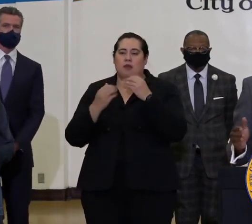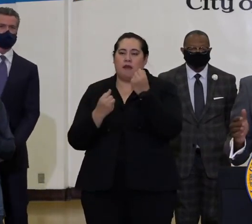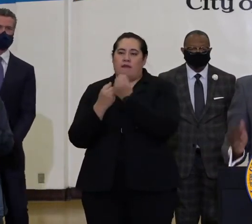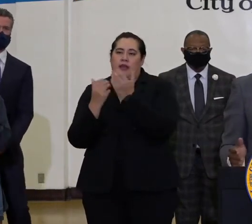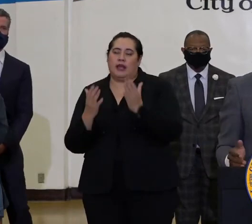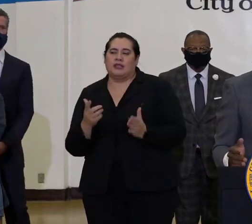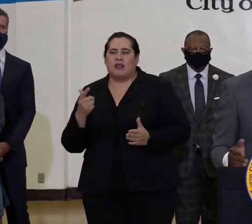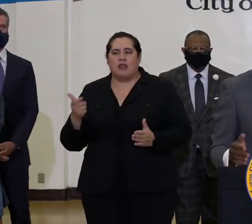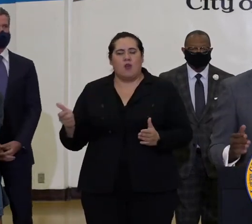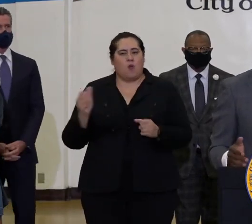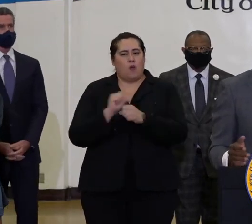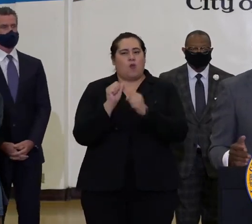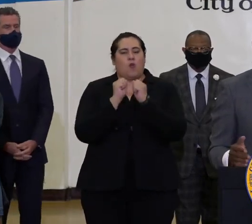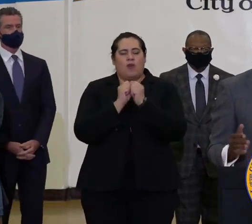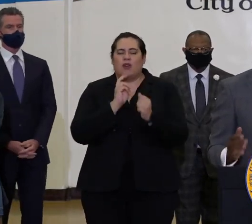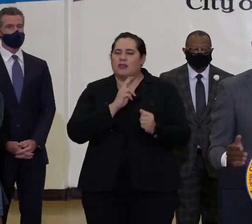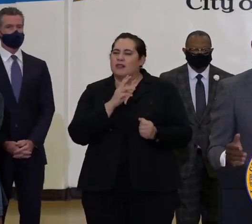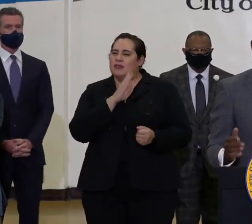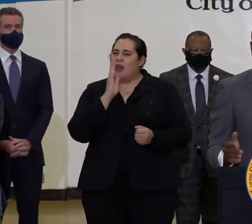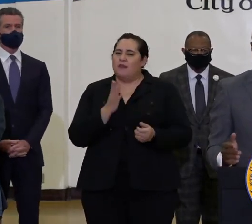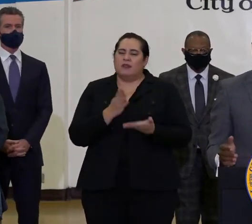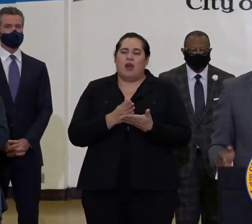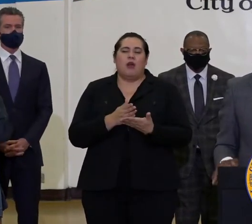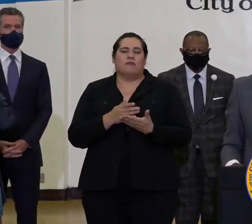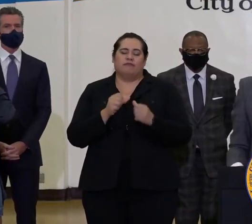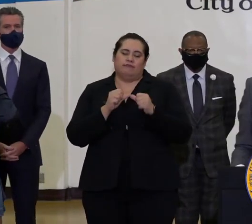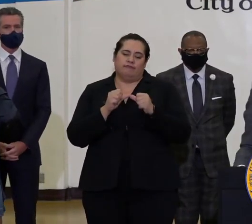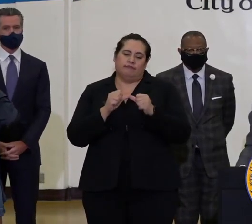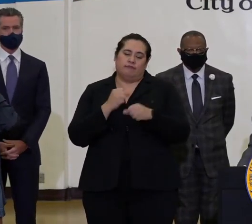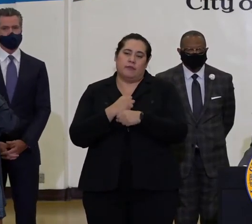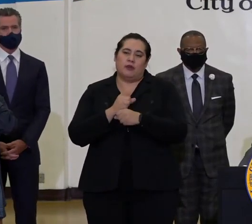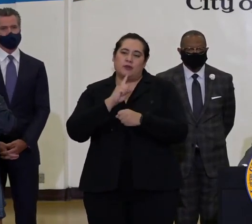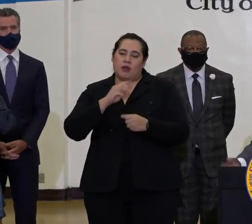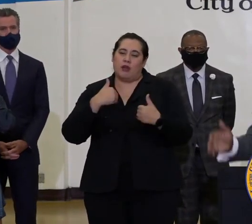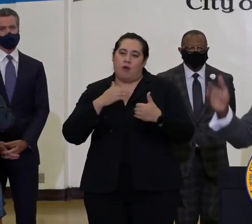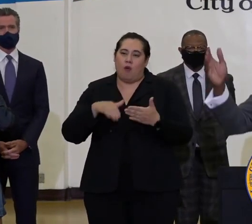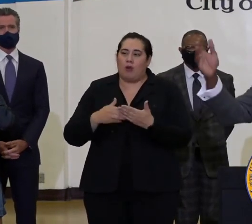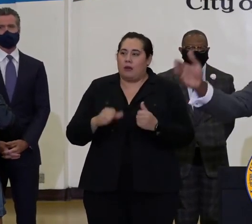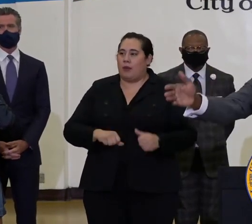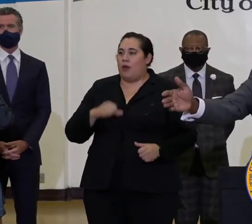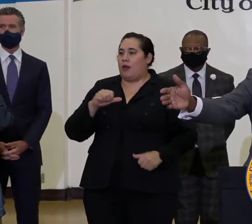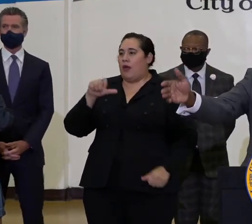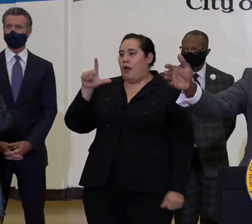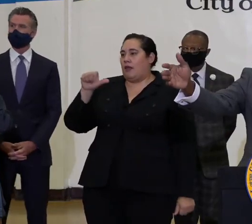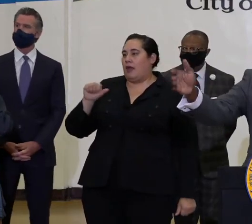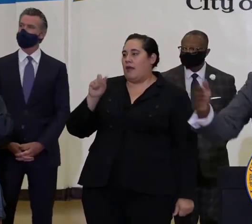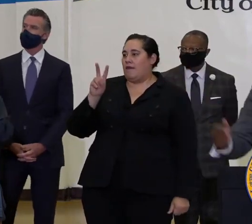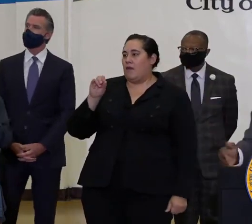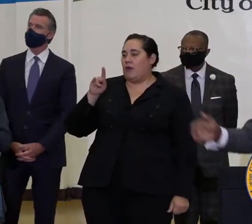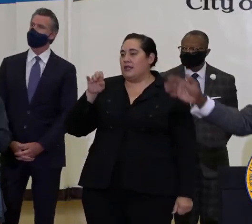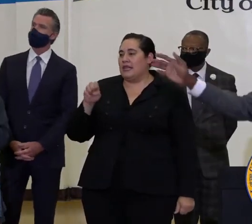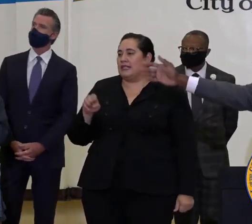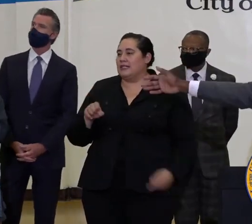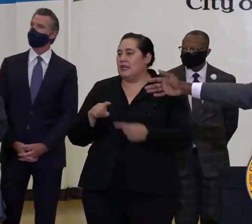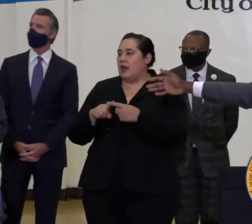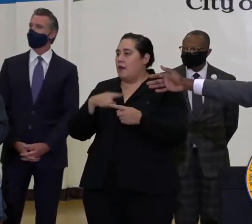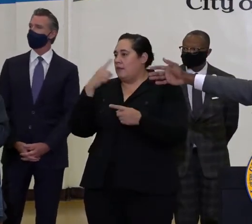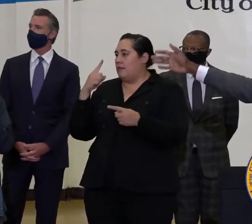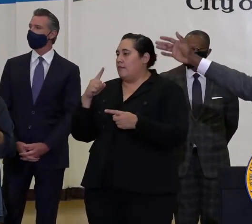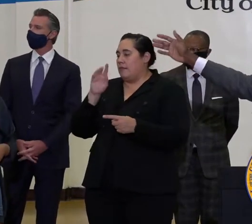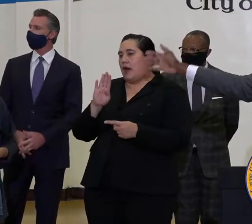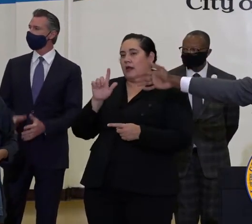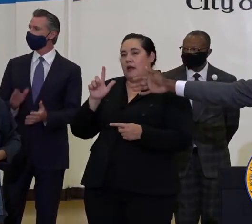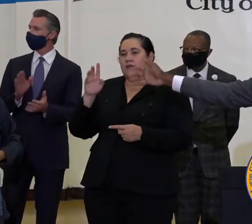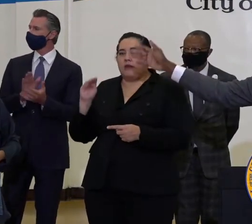advocates who worked with us nonstop to make sure we had a product that we can all be proud of. LA Voices, Tina McKinnon, Black Lives